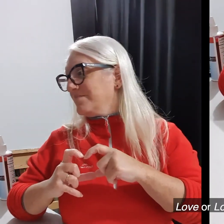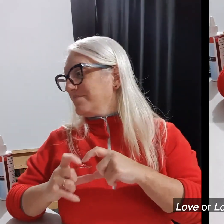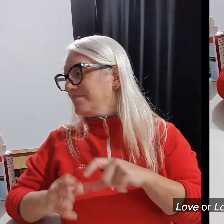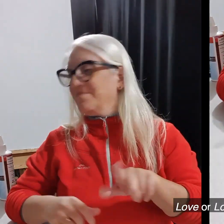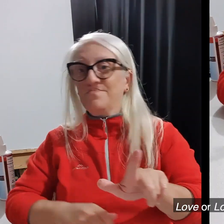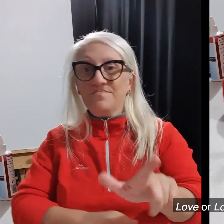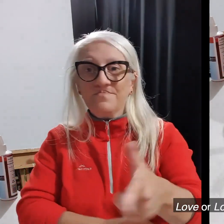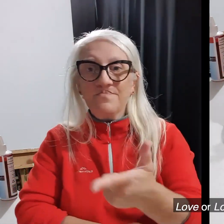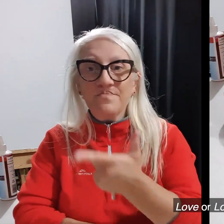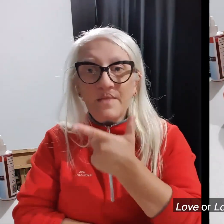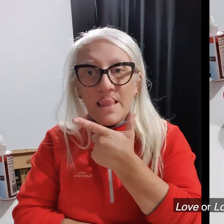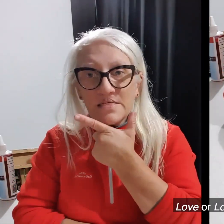Love or love.